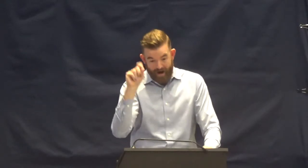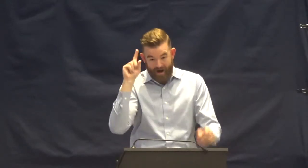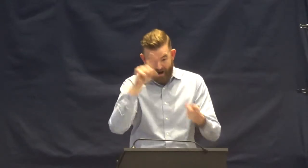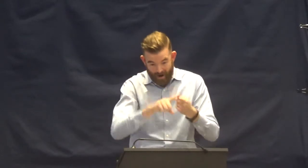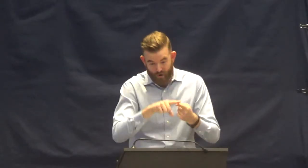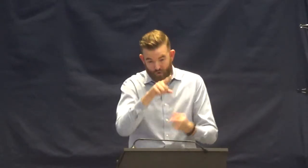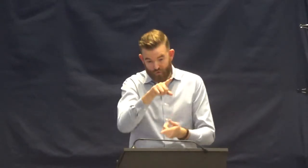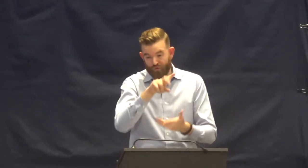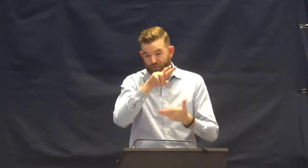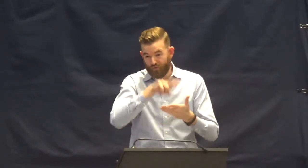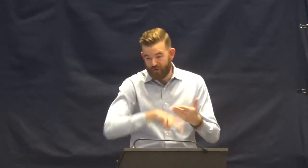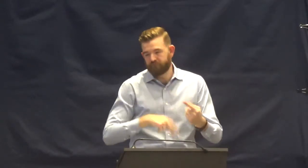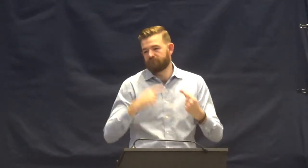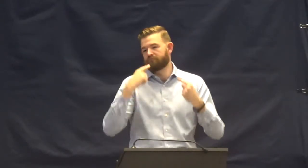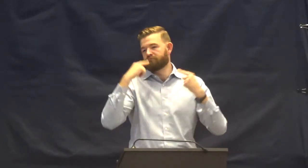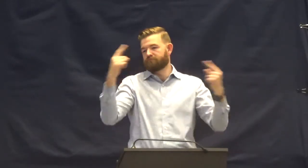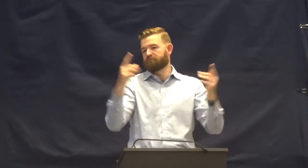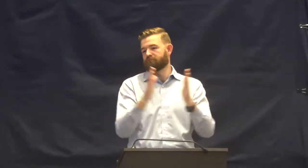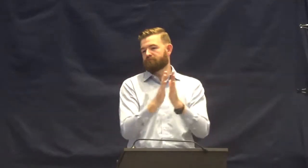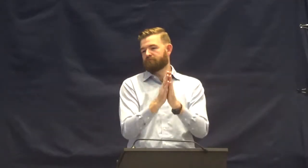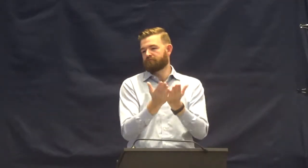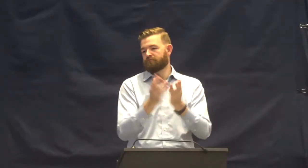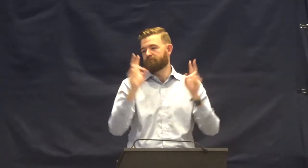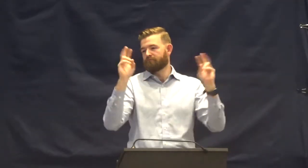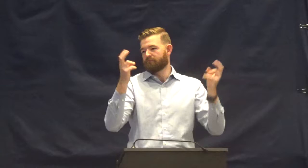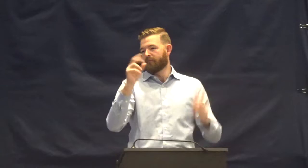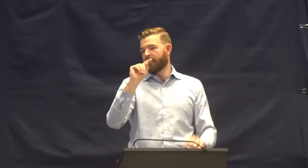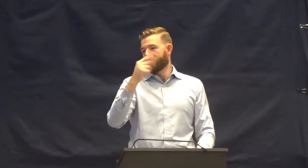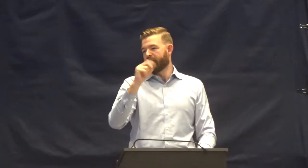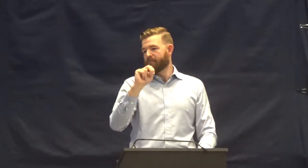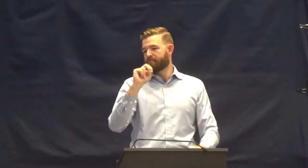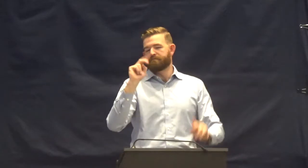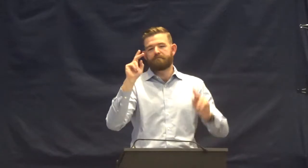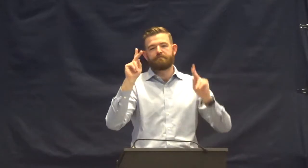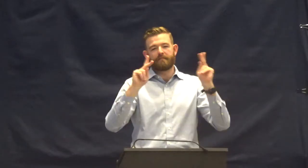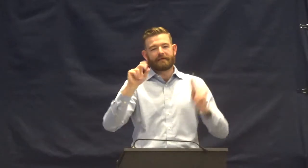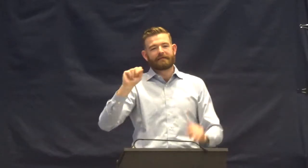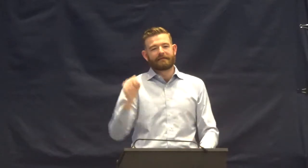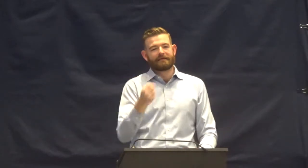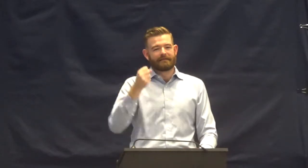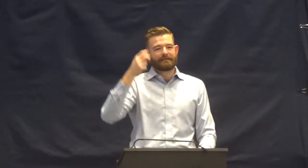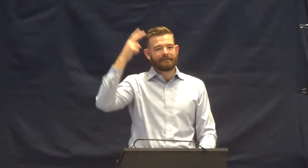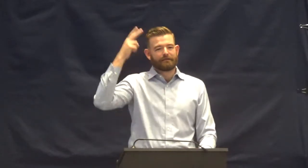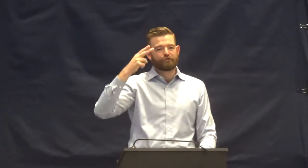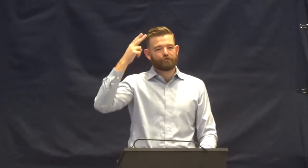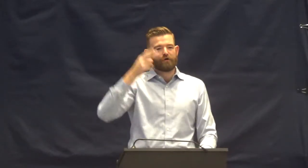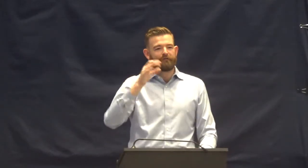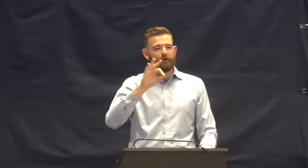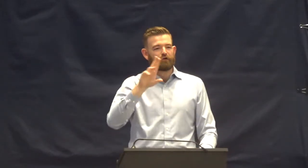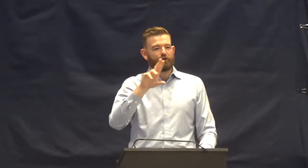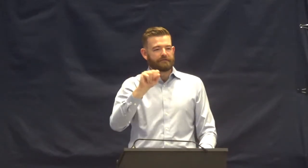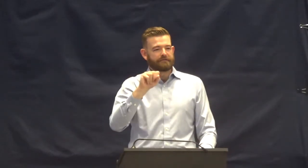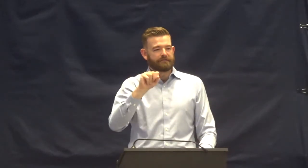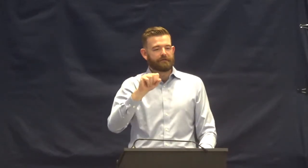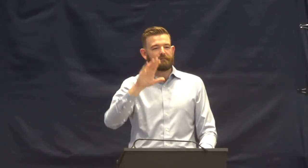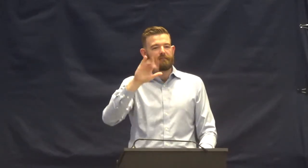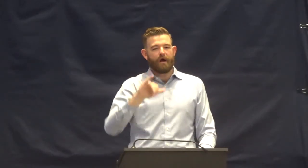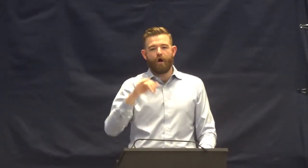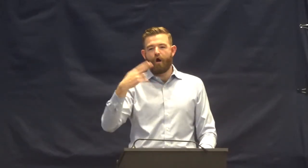Do you know the history of the U.S.? You don't know the history of the U.S. until you read a book called The People's History of the United